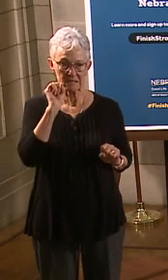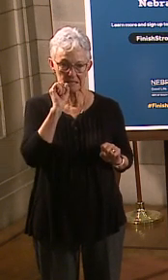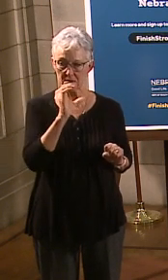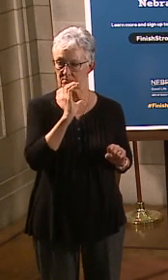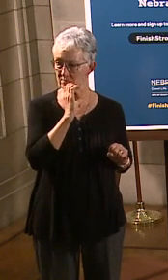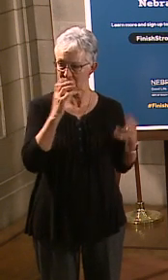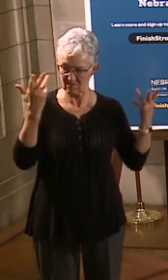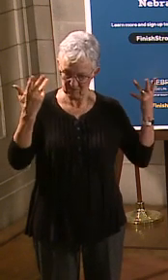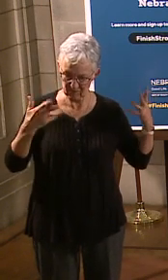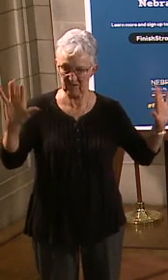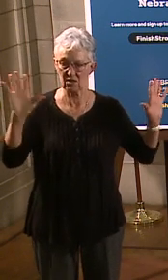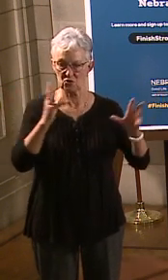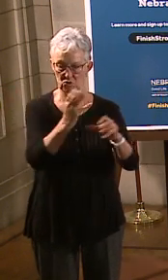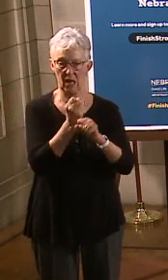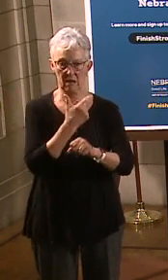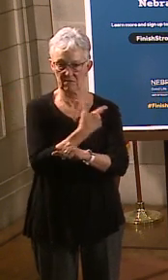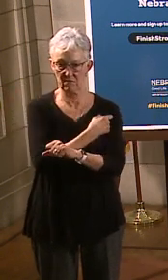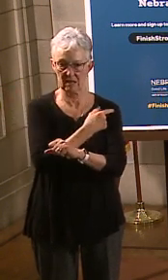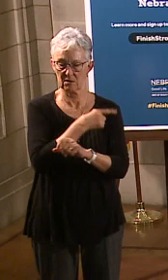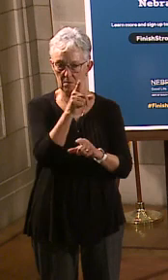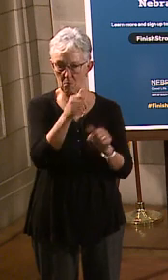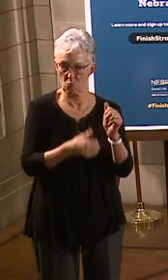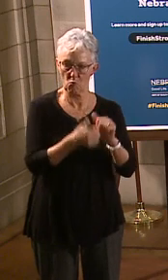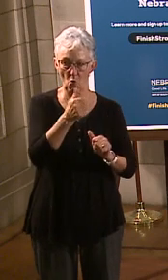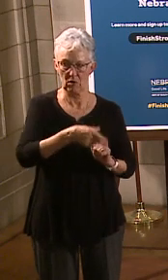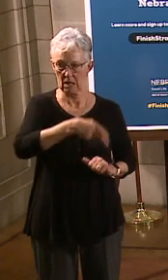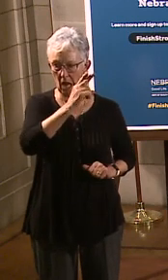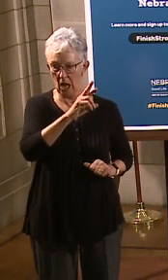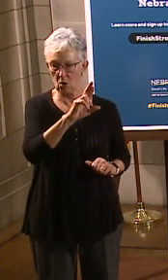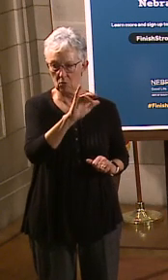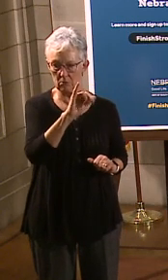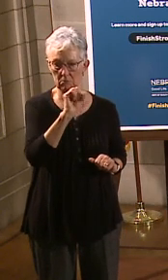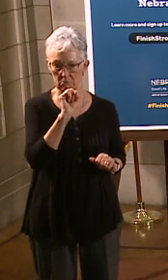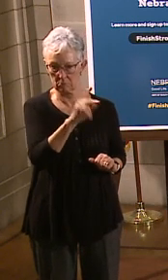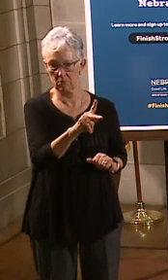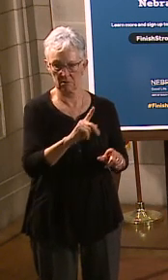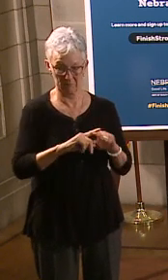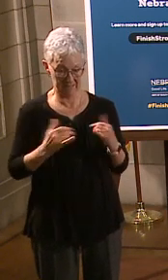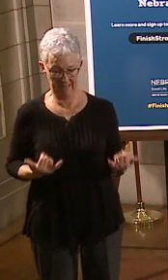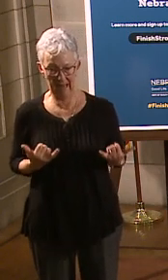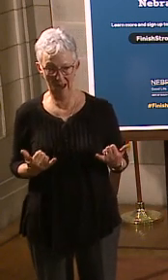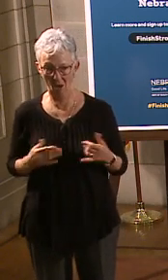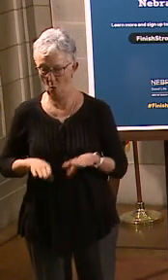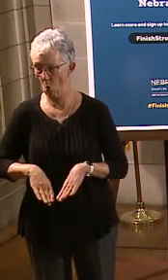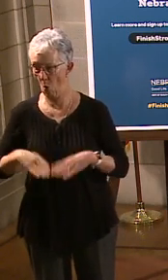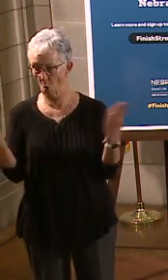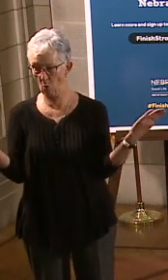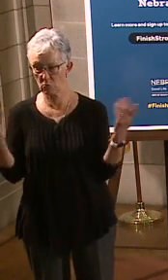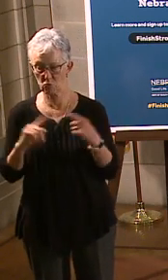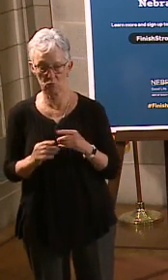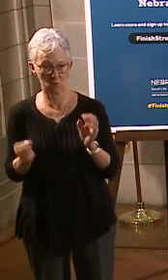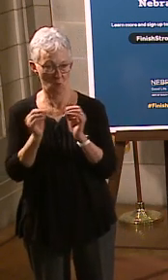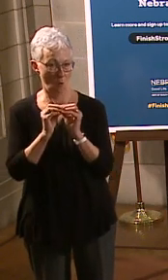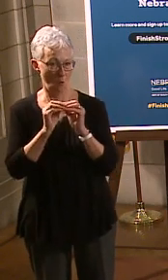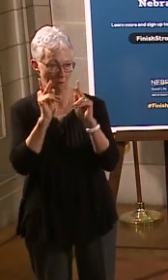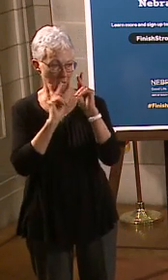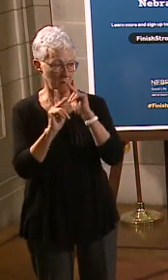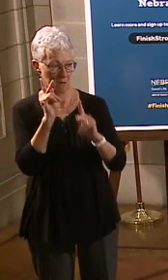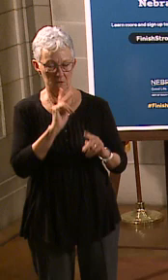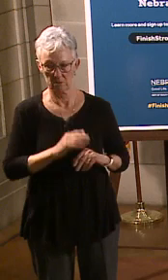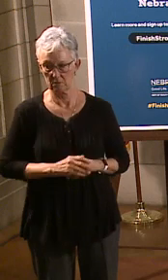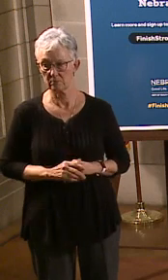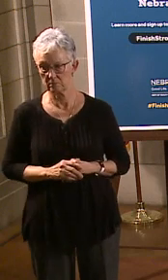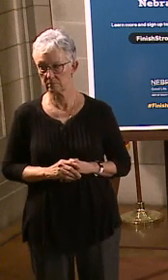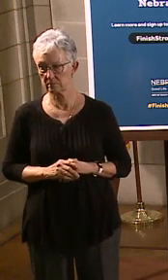most at-risk category, but now that we're opening it up, we encourage people to get signed up on vaccinate.ne.gov and wait to be contacted to be able to get the